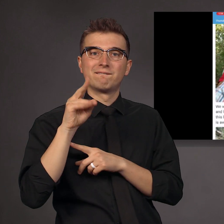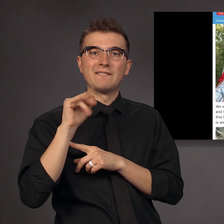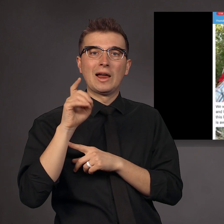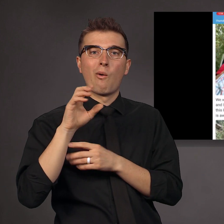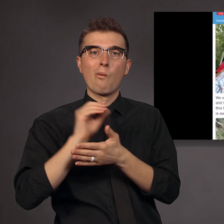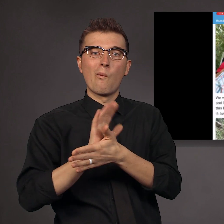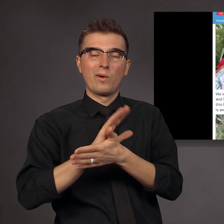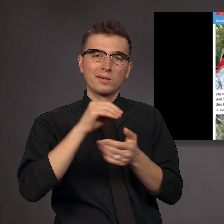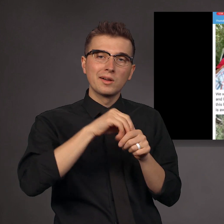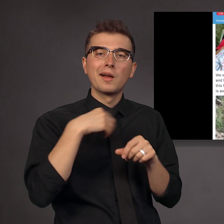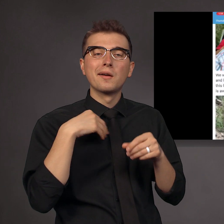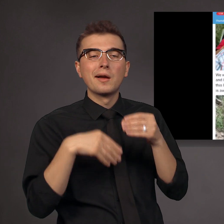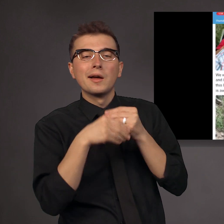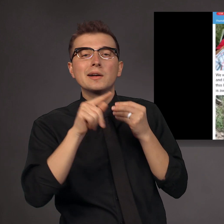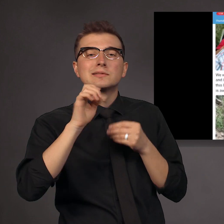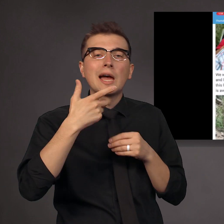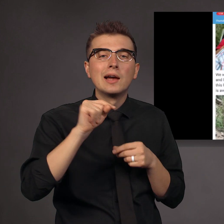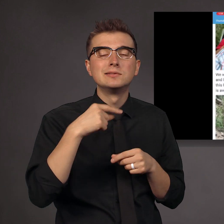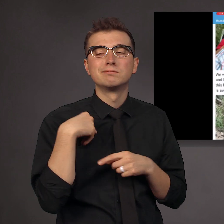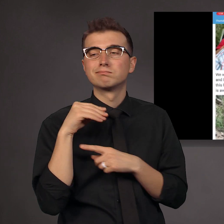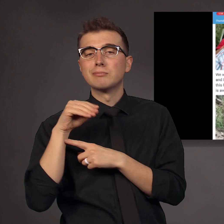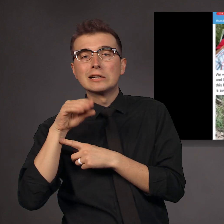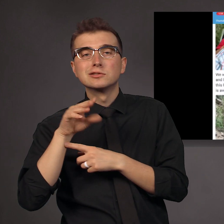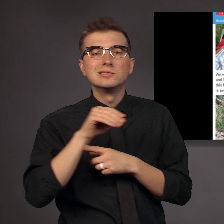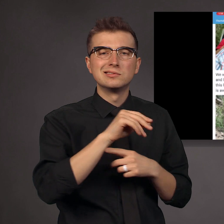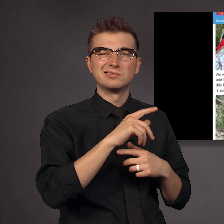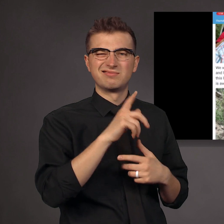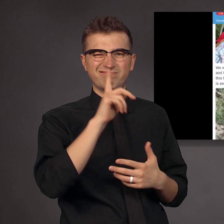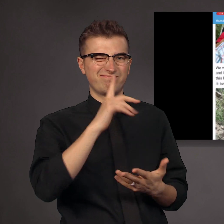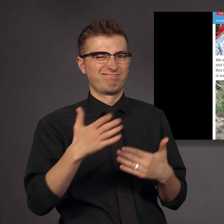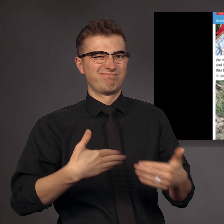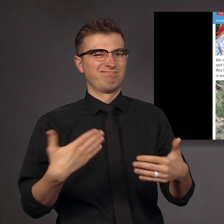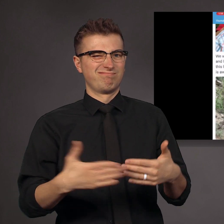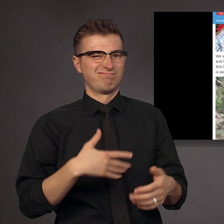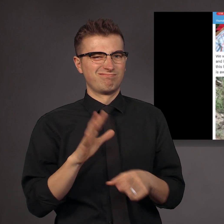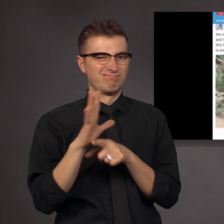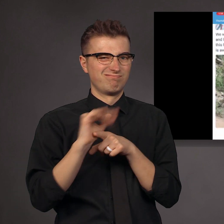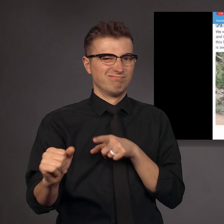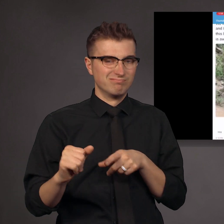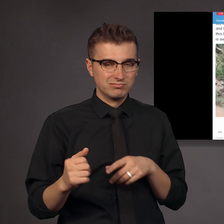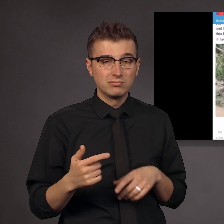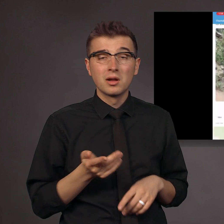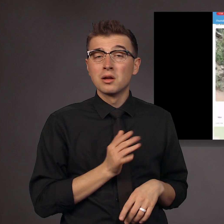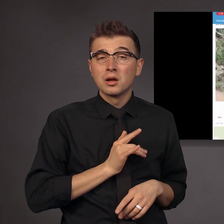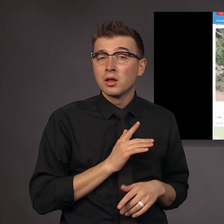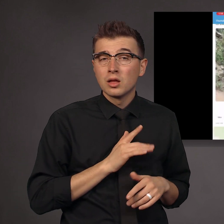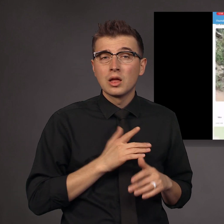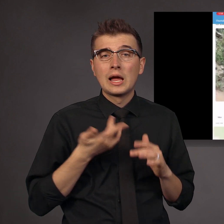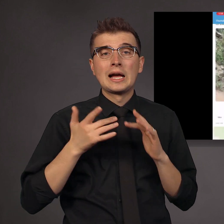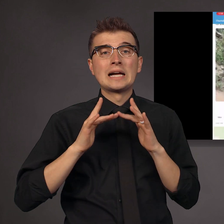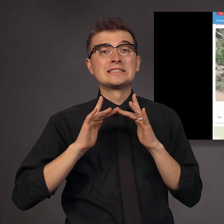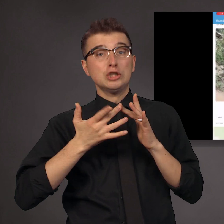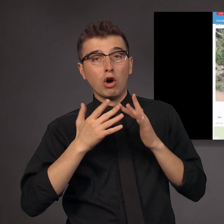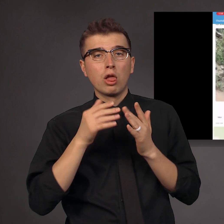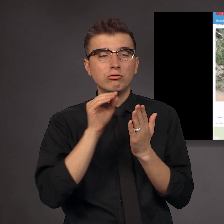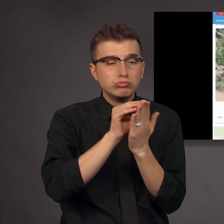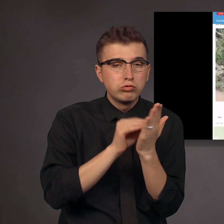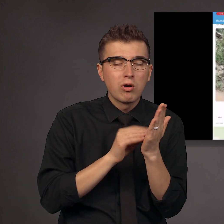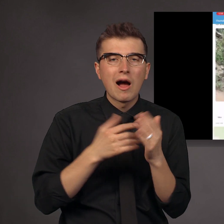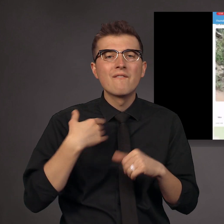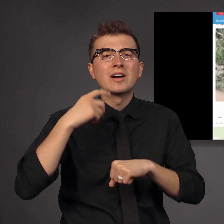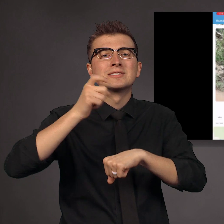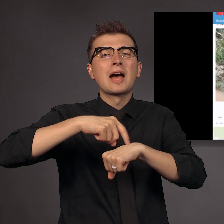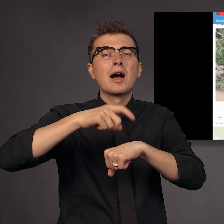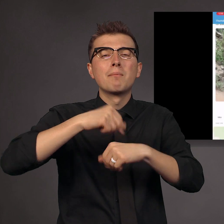of text and take some pictures. Super awesome. The cool thing about digital journaling as well is you get